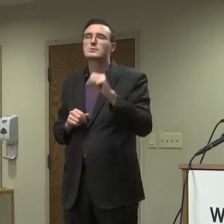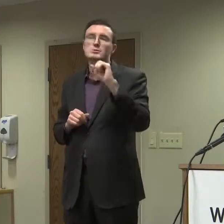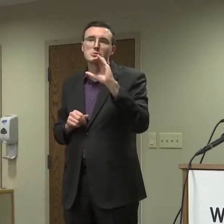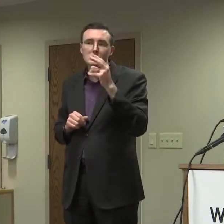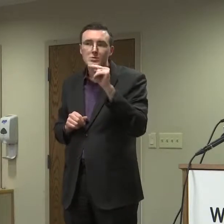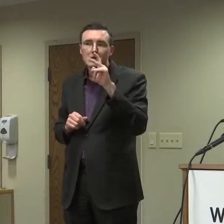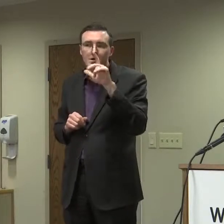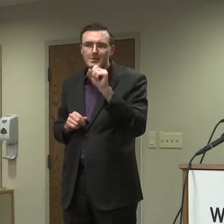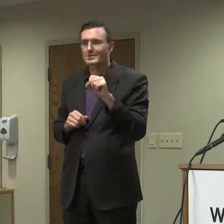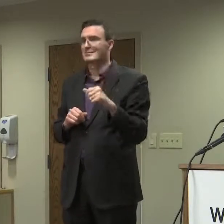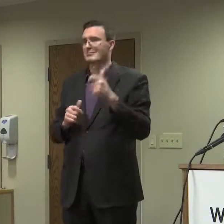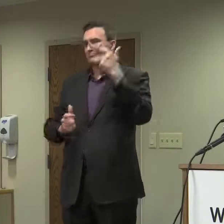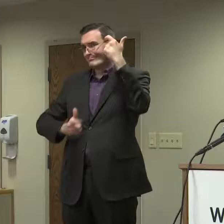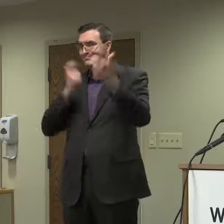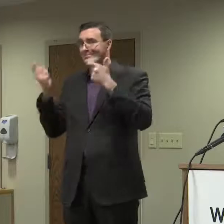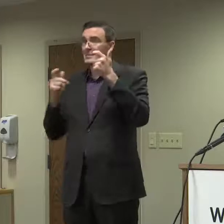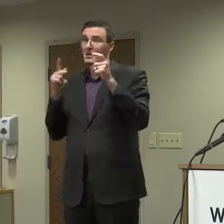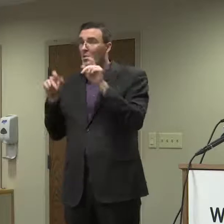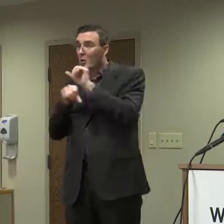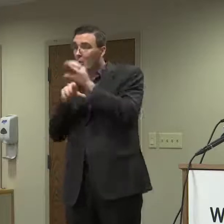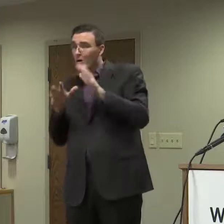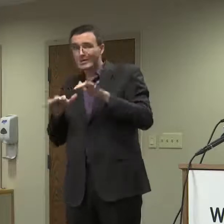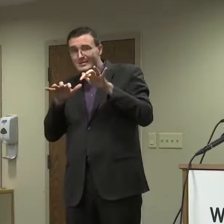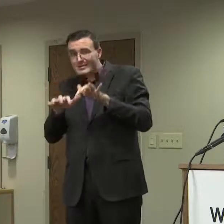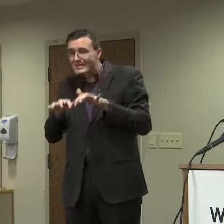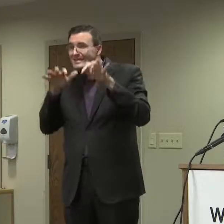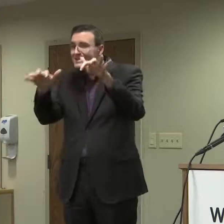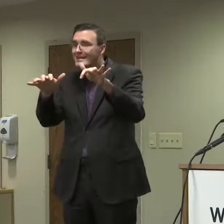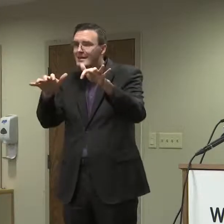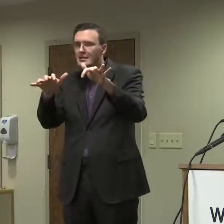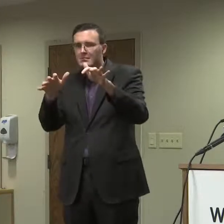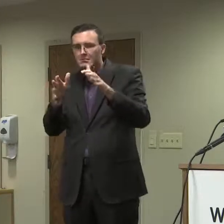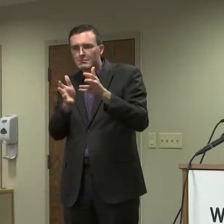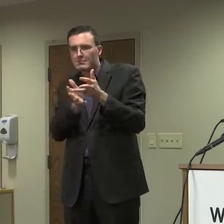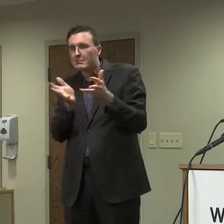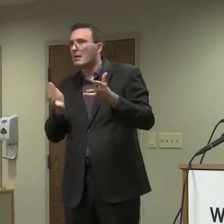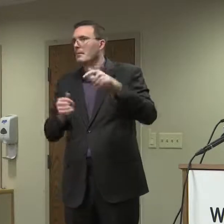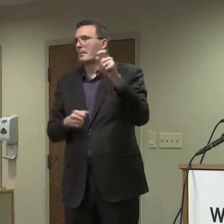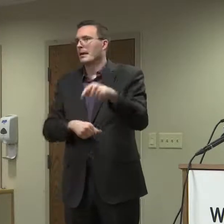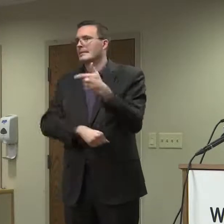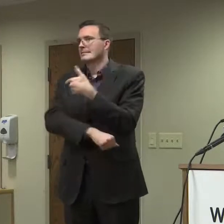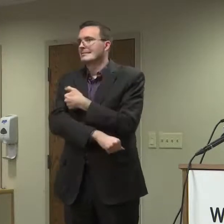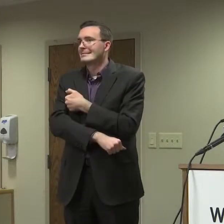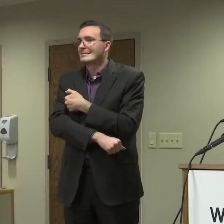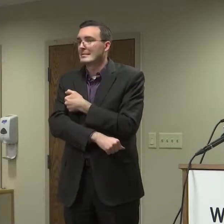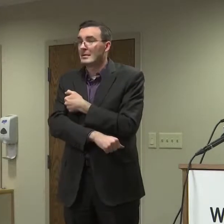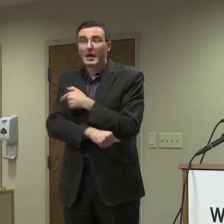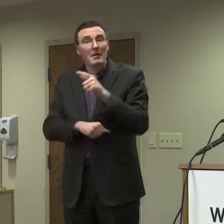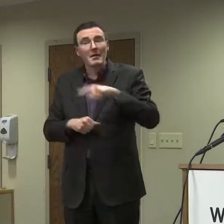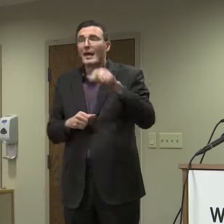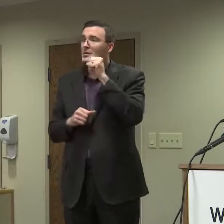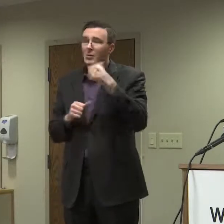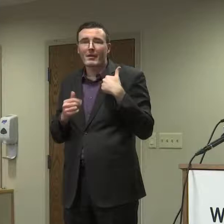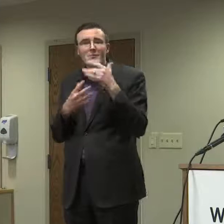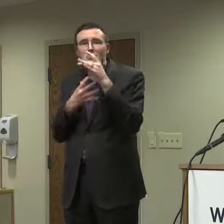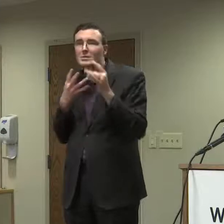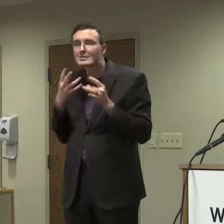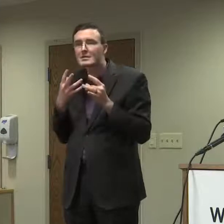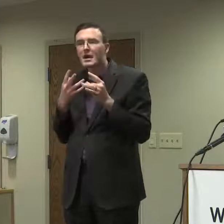Schnucks and our Aldis. All of those individuals need to be vaccinated. They were essential front line. They did not have the choice to stay